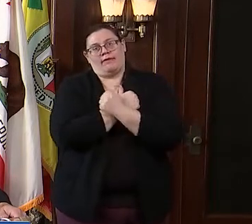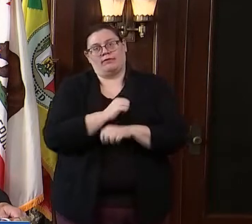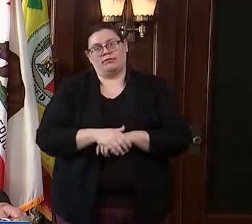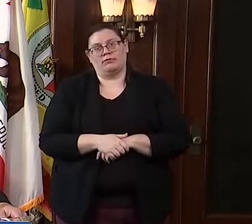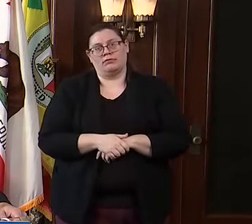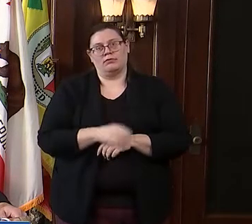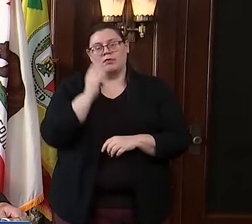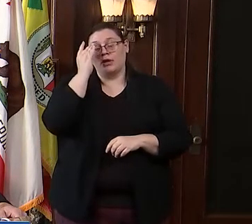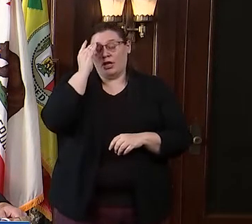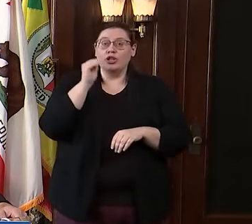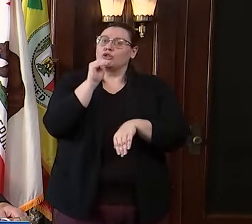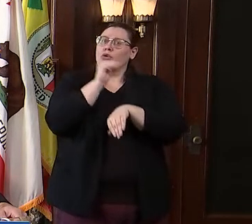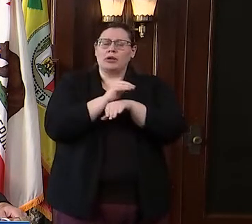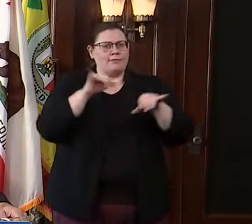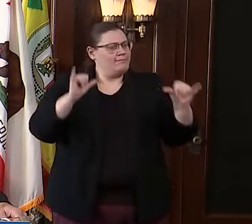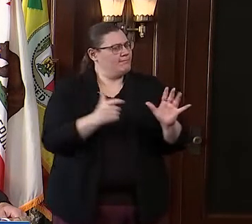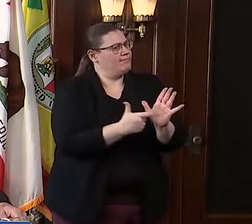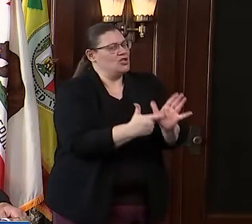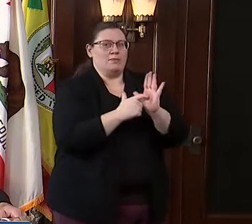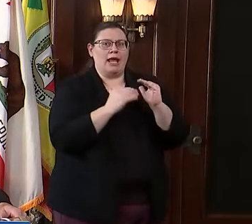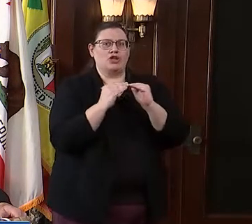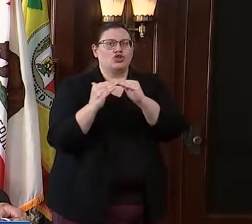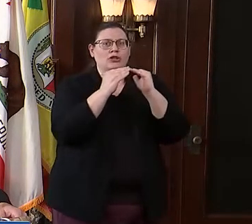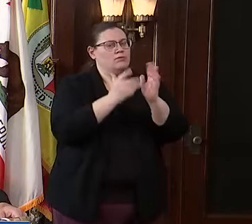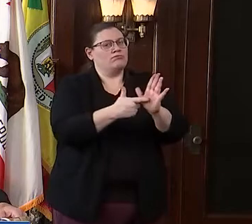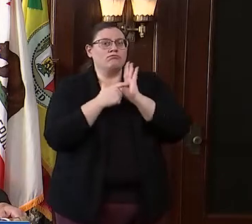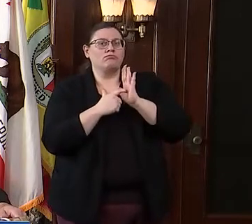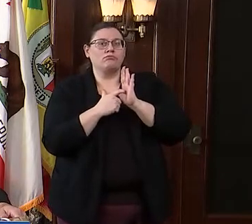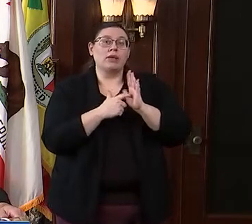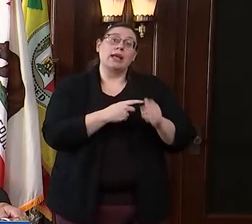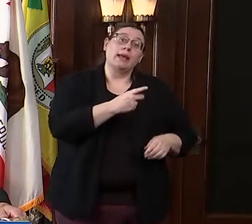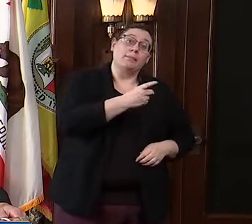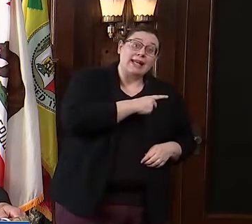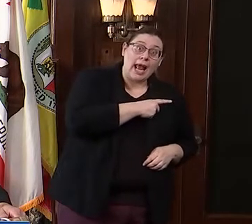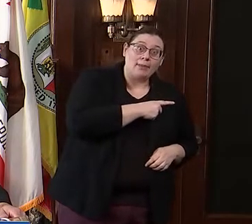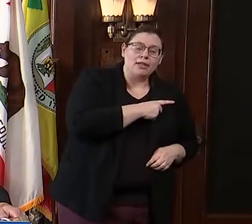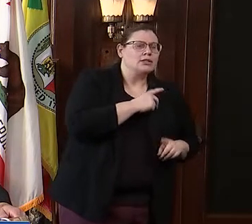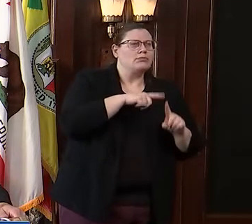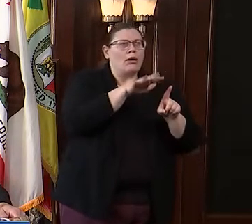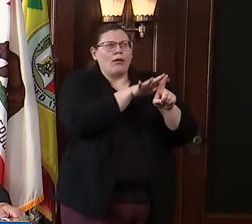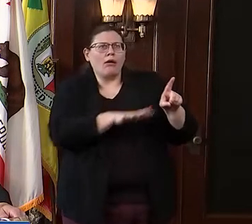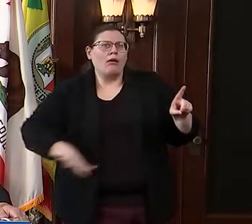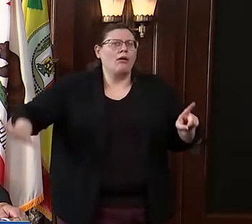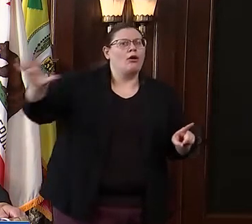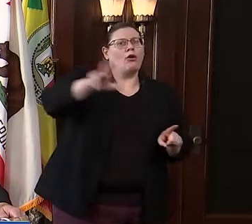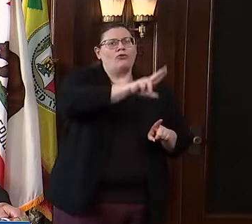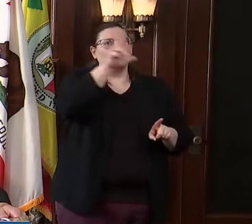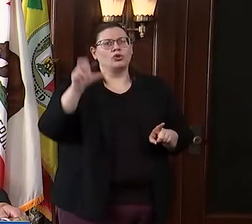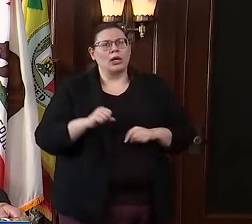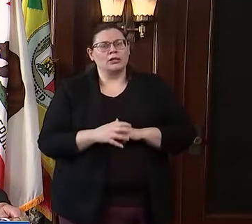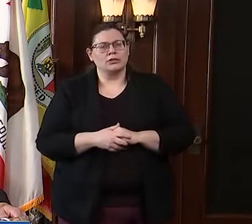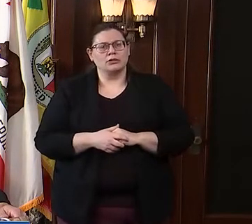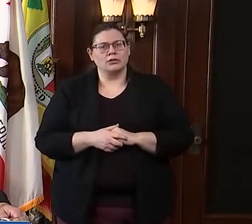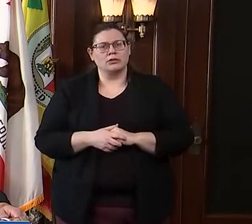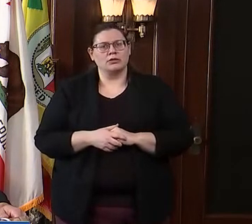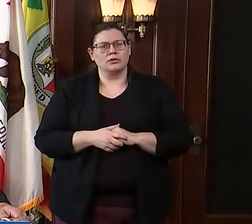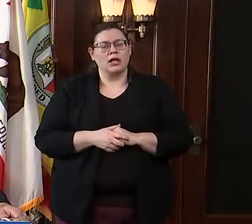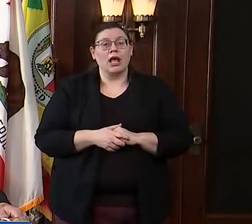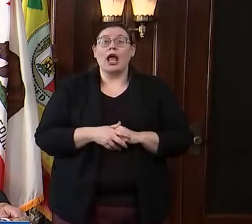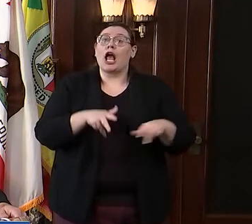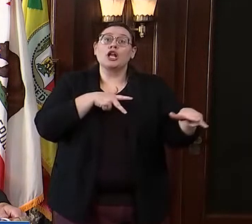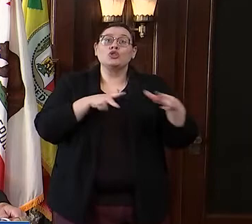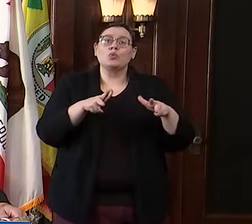us continue to demand justice, not just in Minneapolis, but across this country, and to walk with